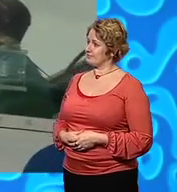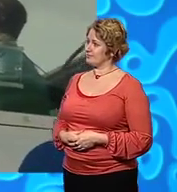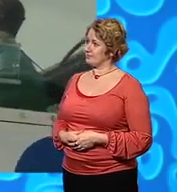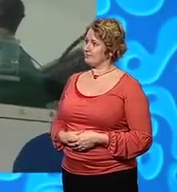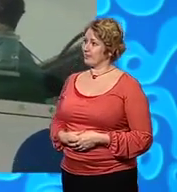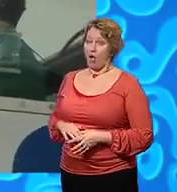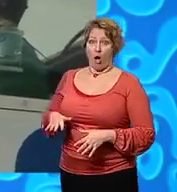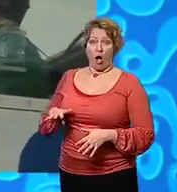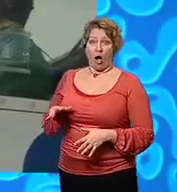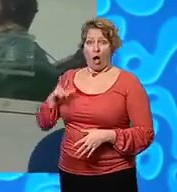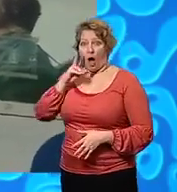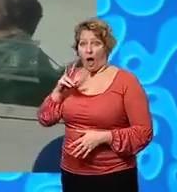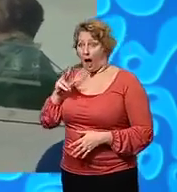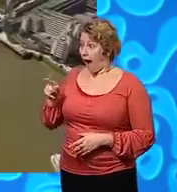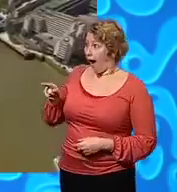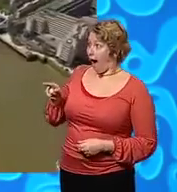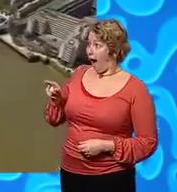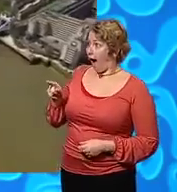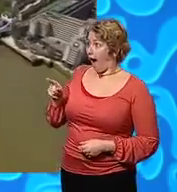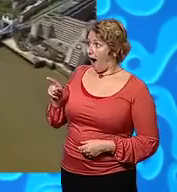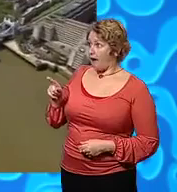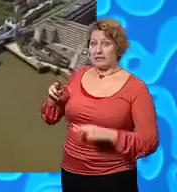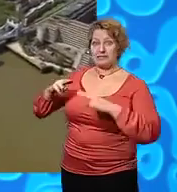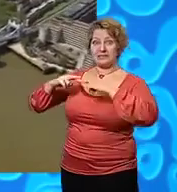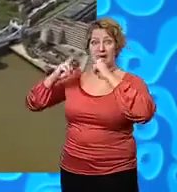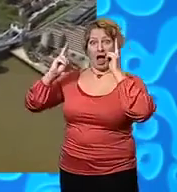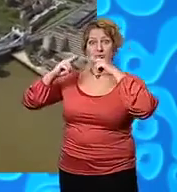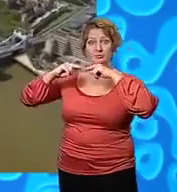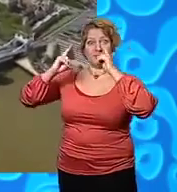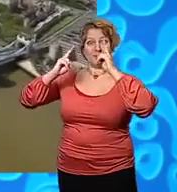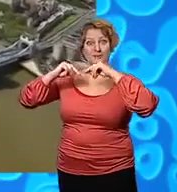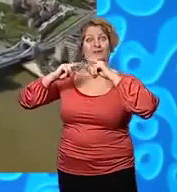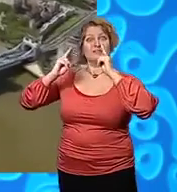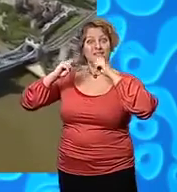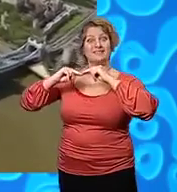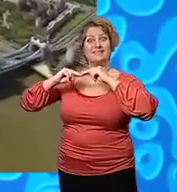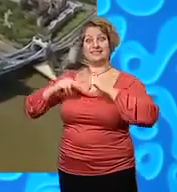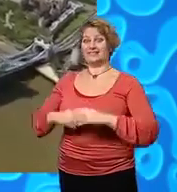Look, there it is. Tower Bridge.